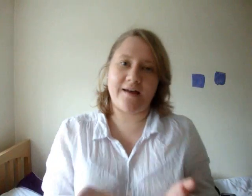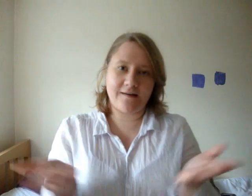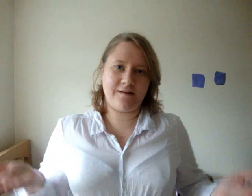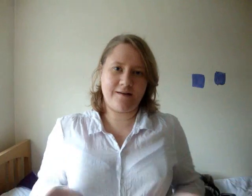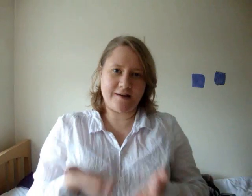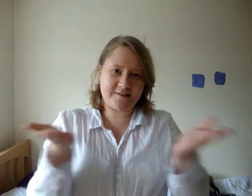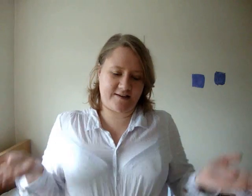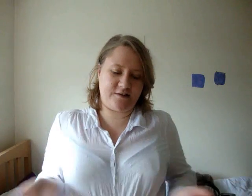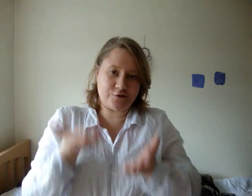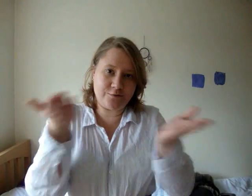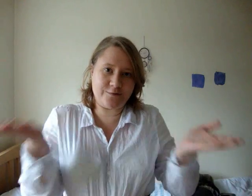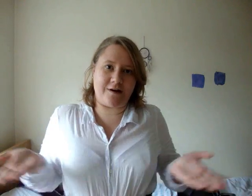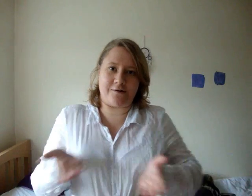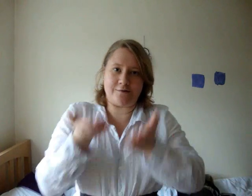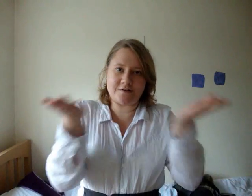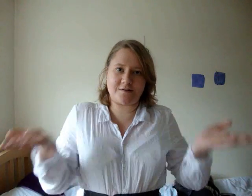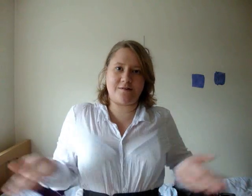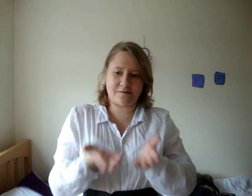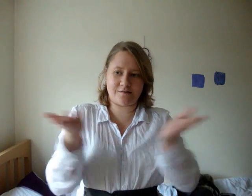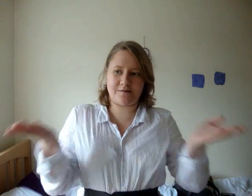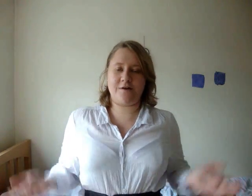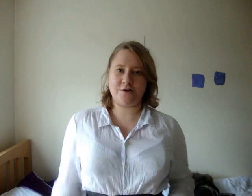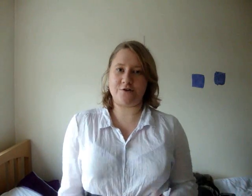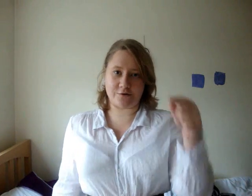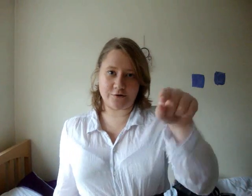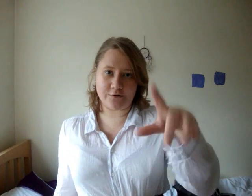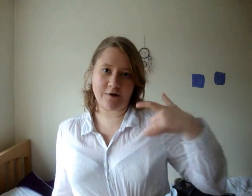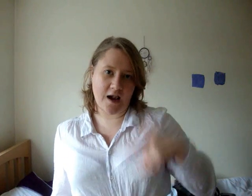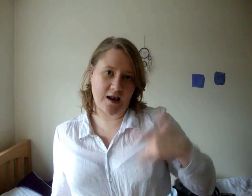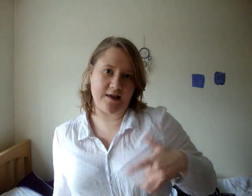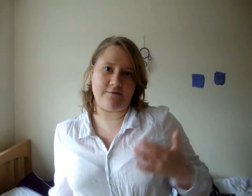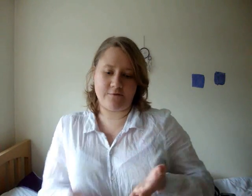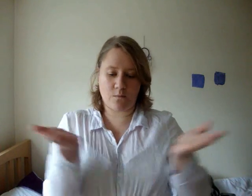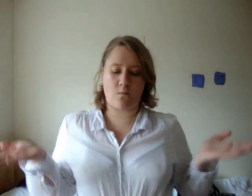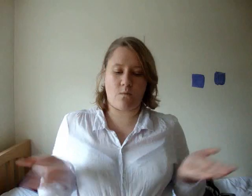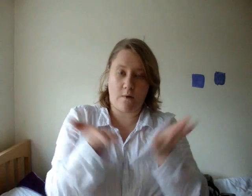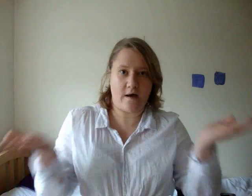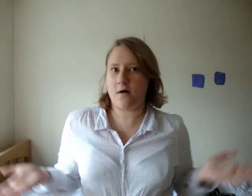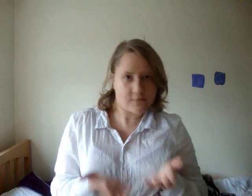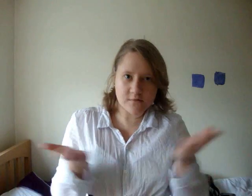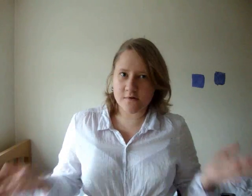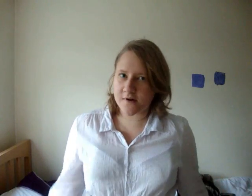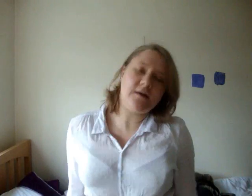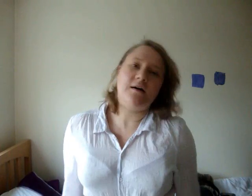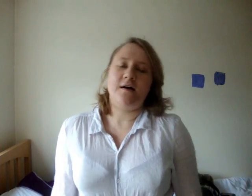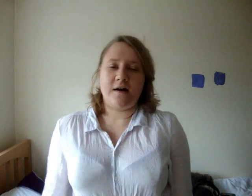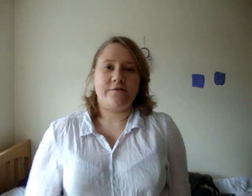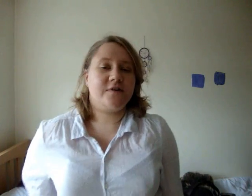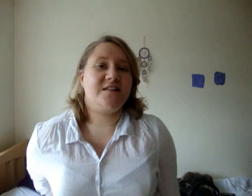Where is like two circles. So you live where? If you want to